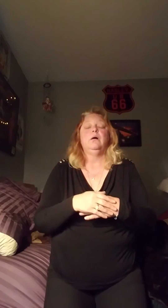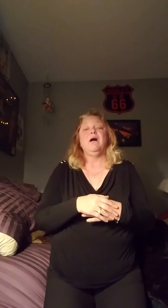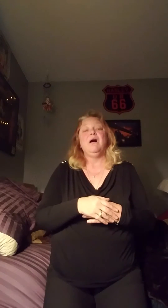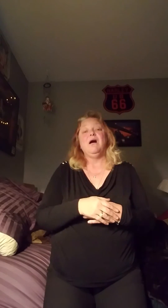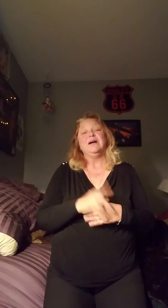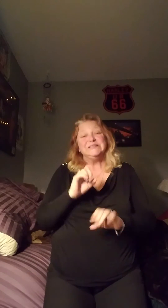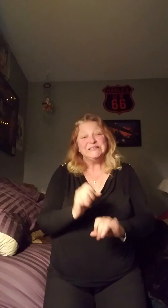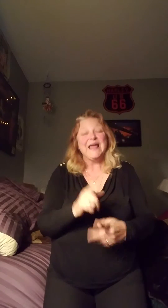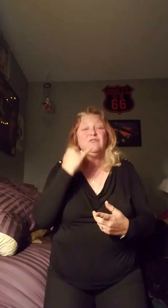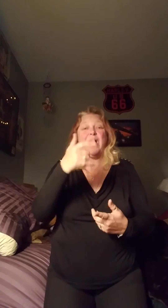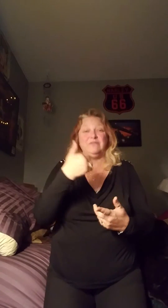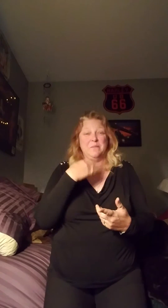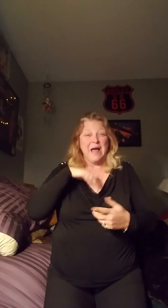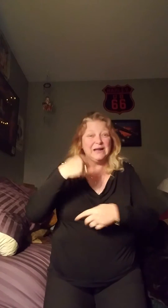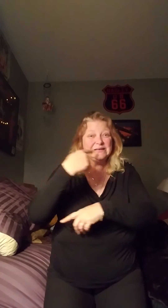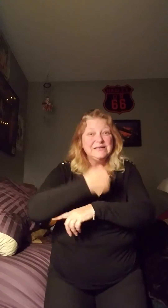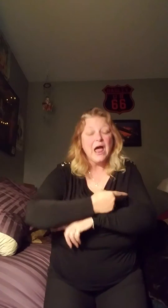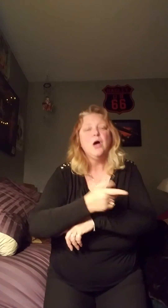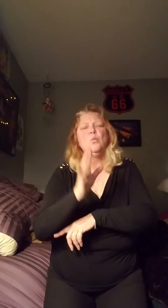if you have a bad day, you're going to go back up to the mean.